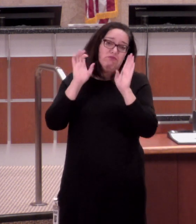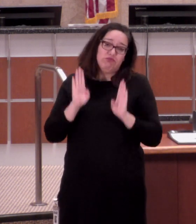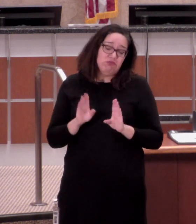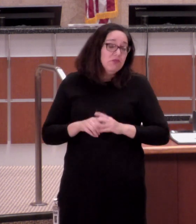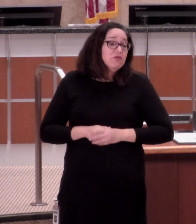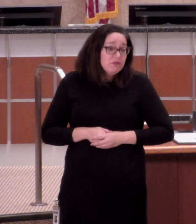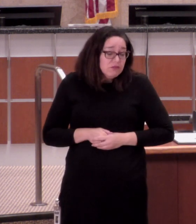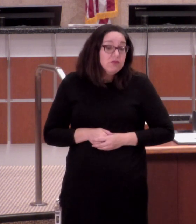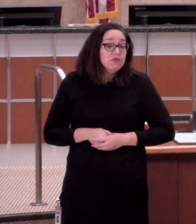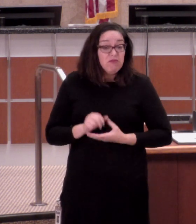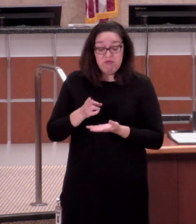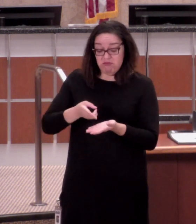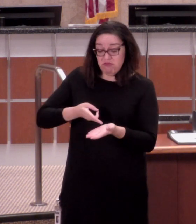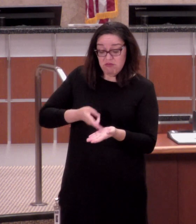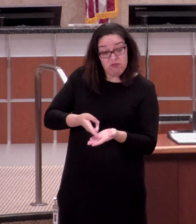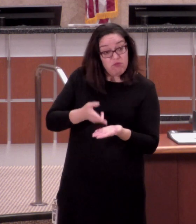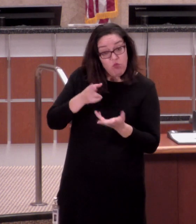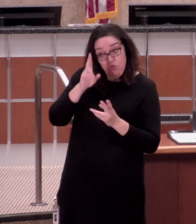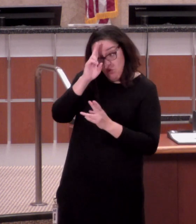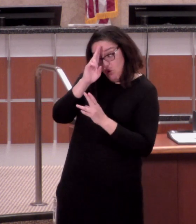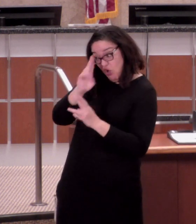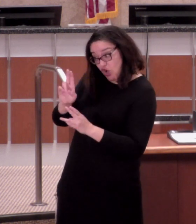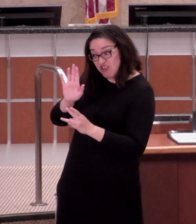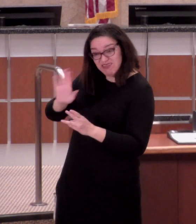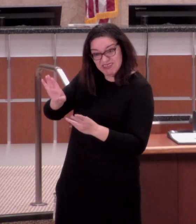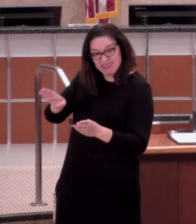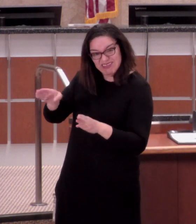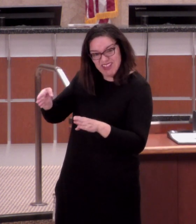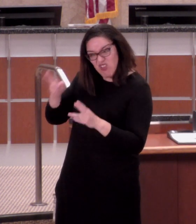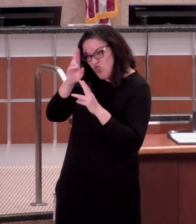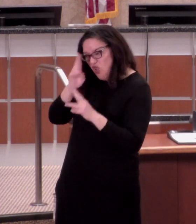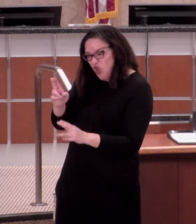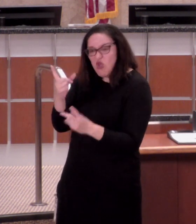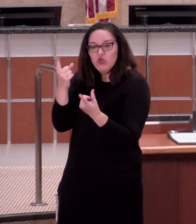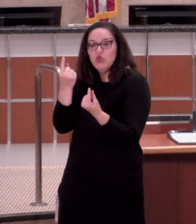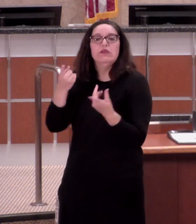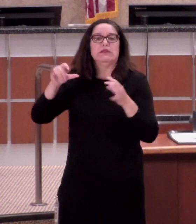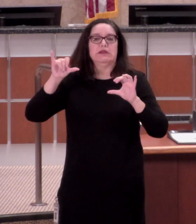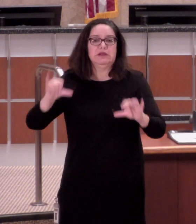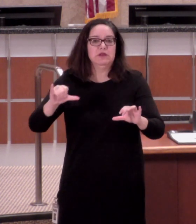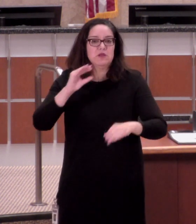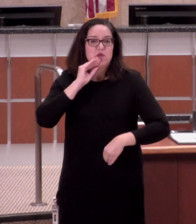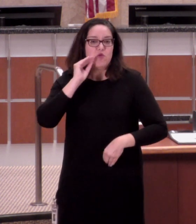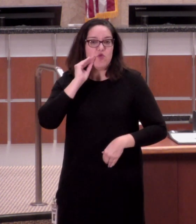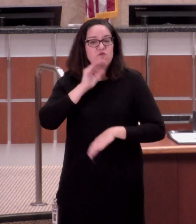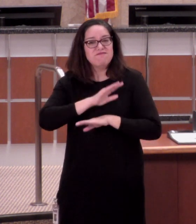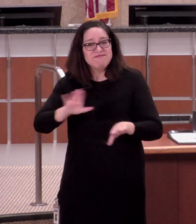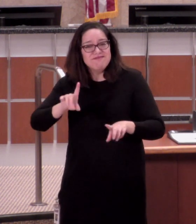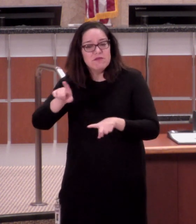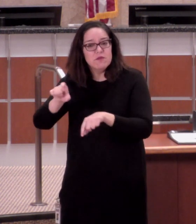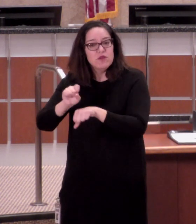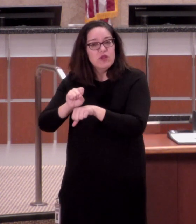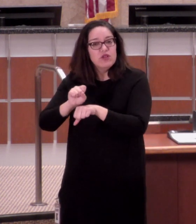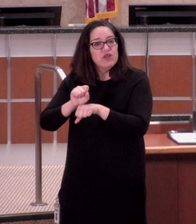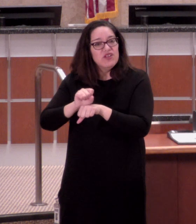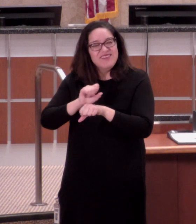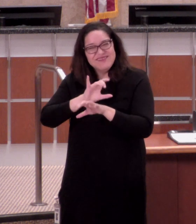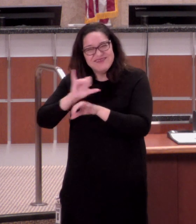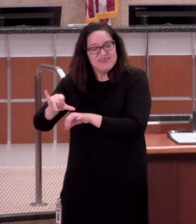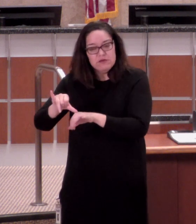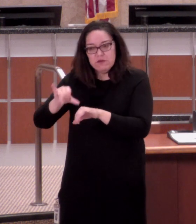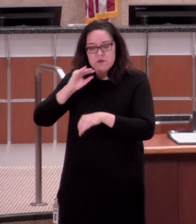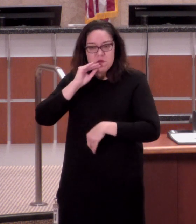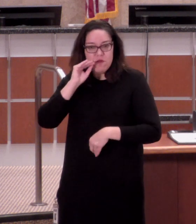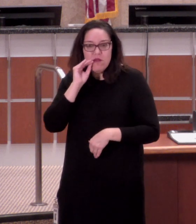honestly, if you really want to honor his death, stay home. Stay home, quit going to work, quit going to, I mean, it's hard to